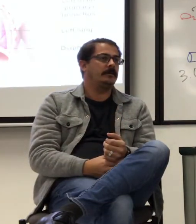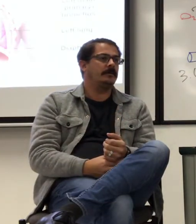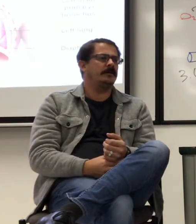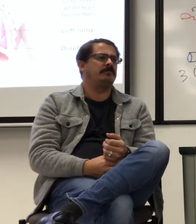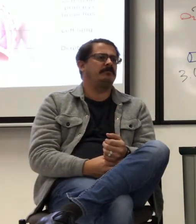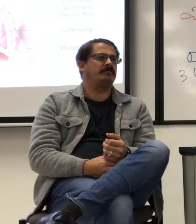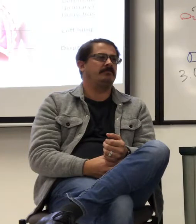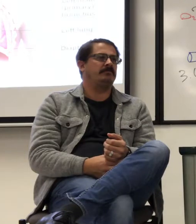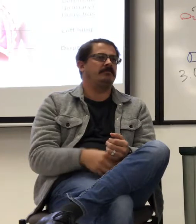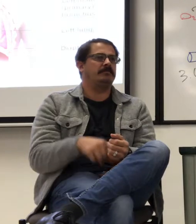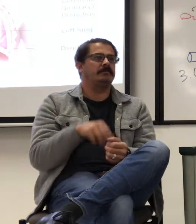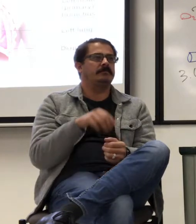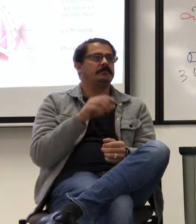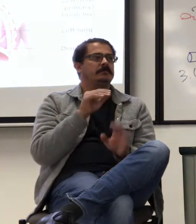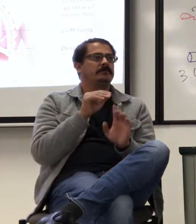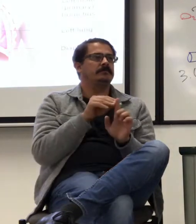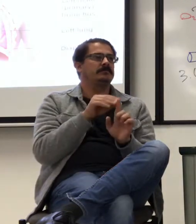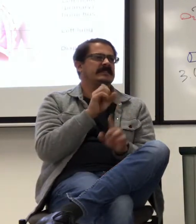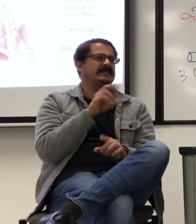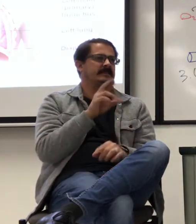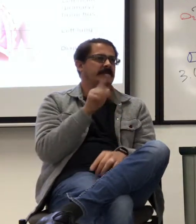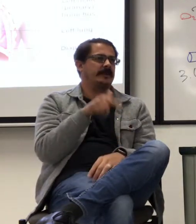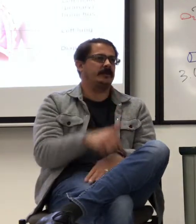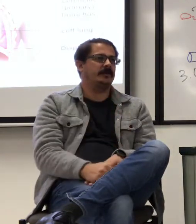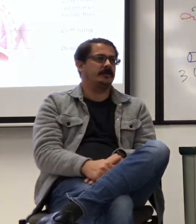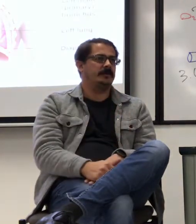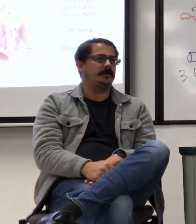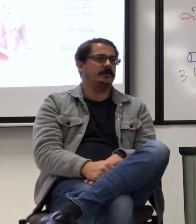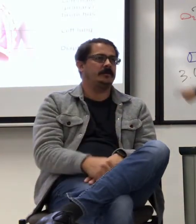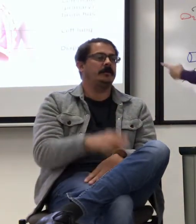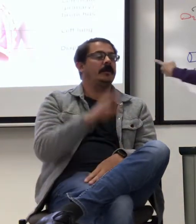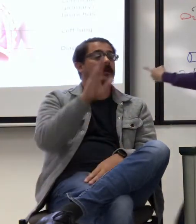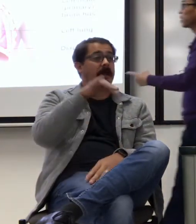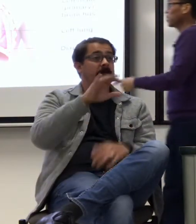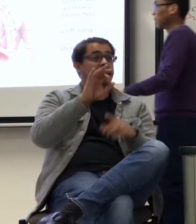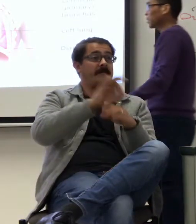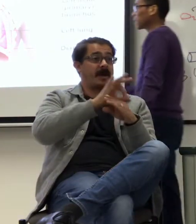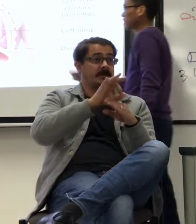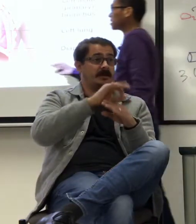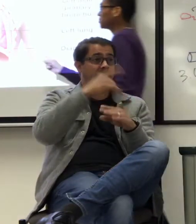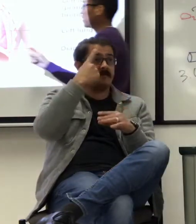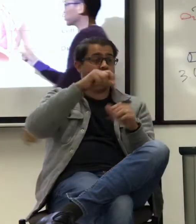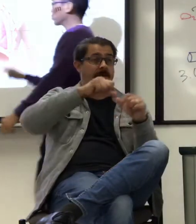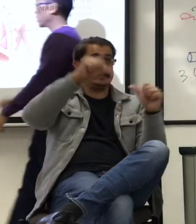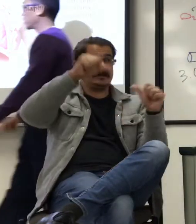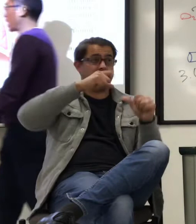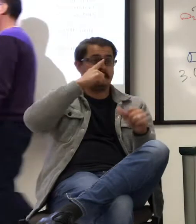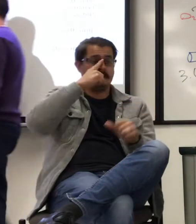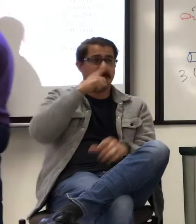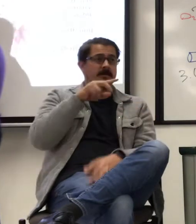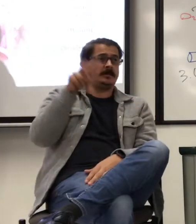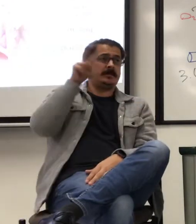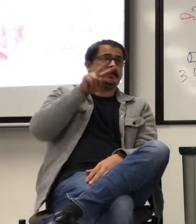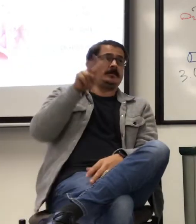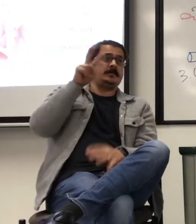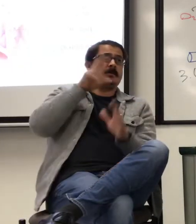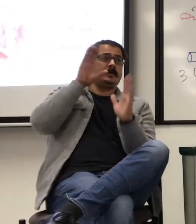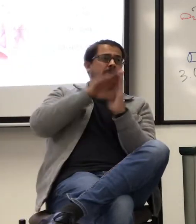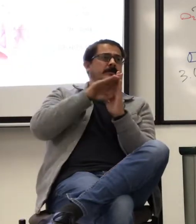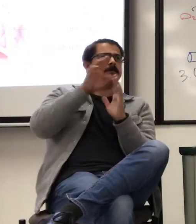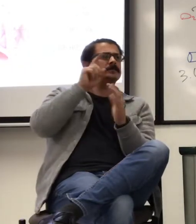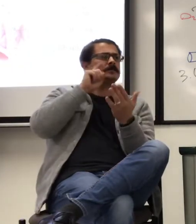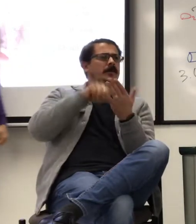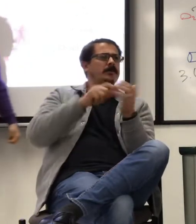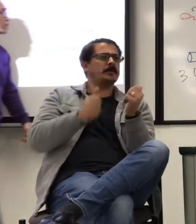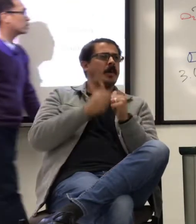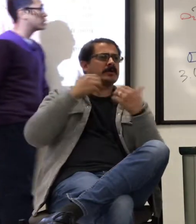All right, so in a nutshell, that's kind of the function of this system. By looking at this picture, we can kind of see most of the anatomy we're